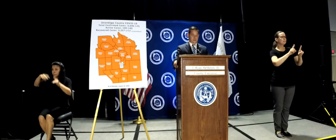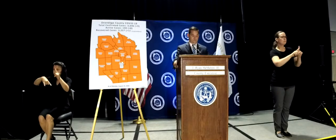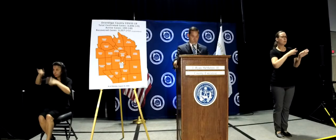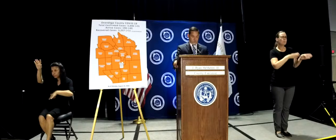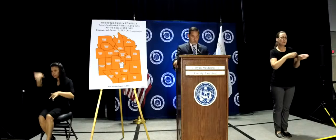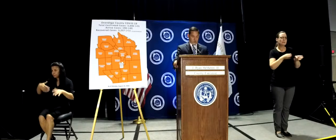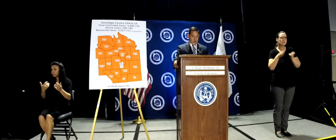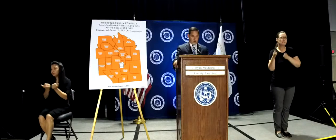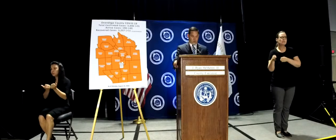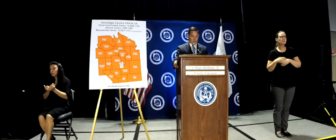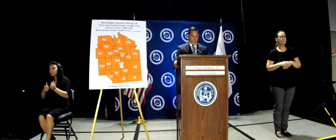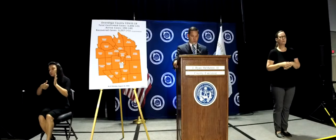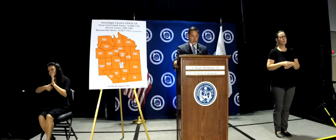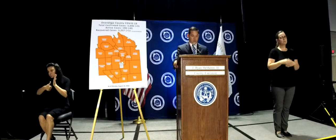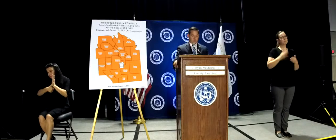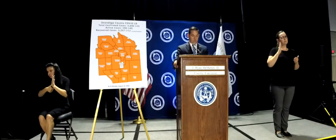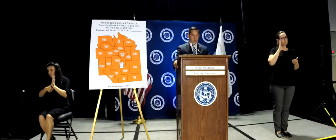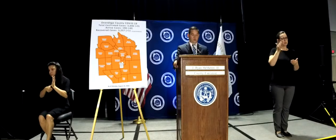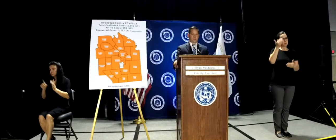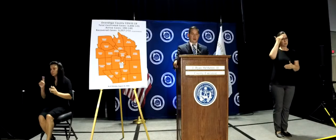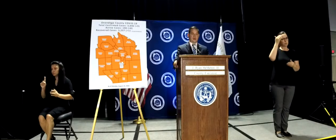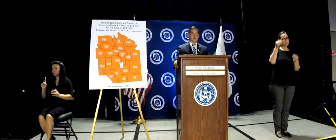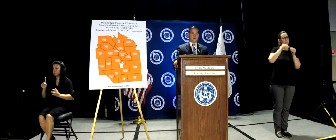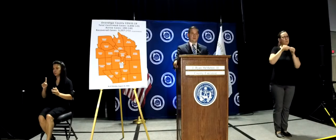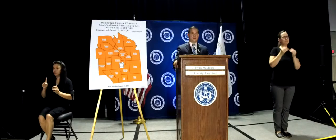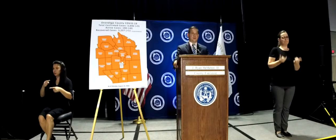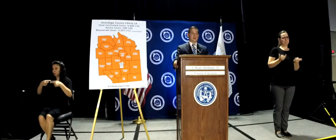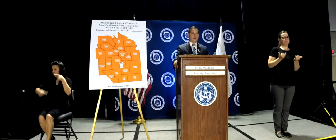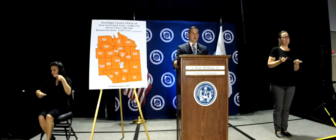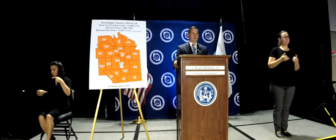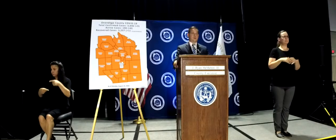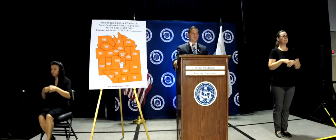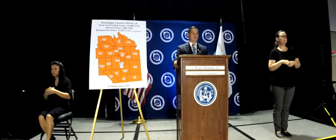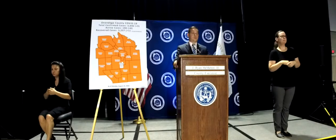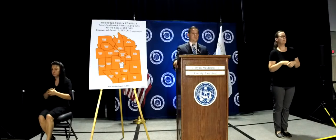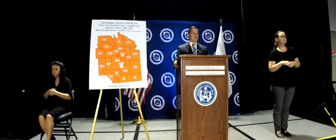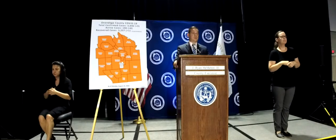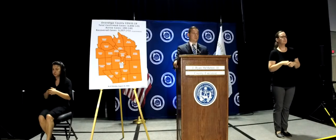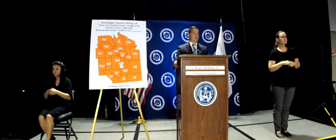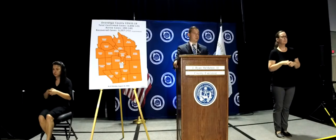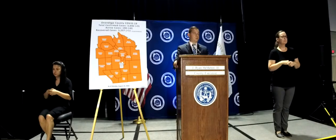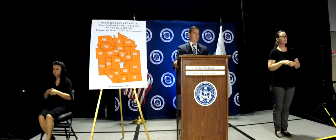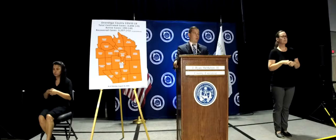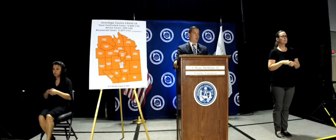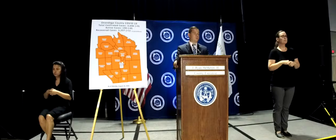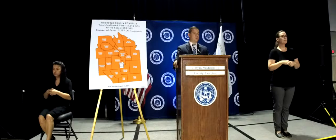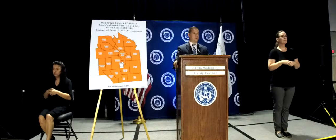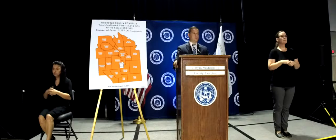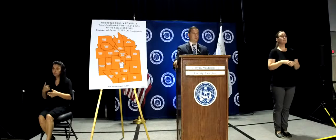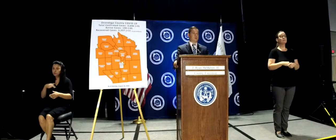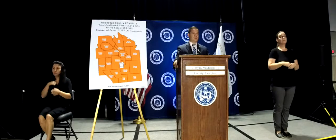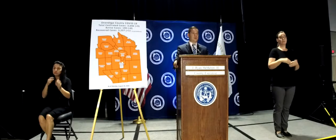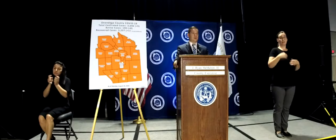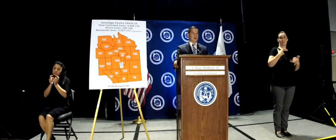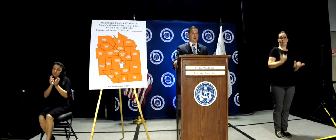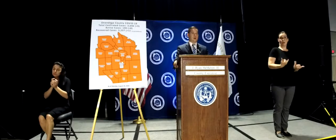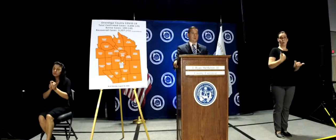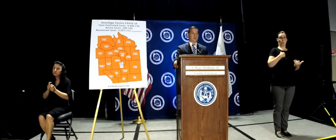more today. When we talked about bringing back the students into the community, important for the